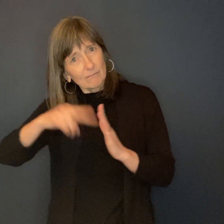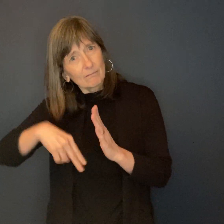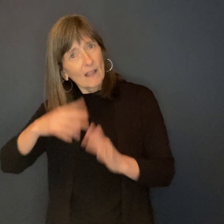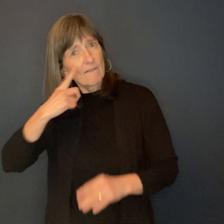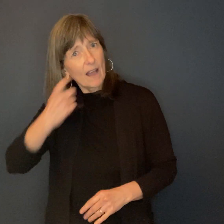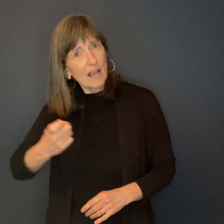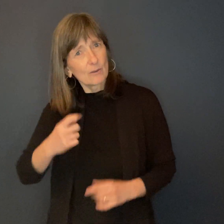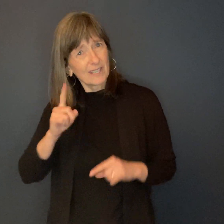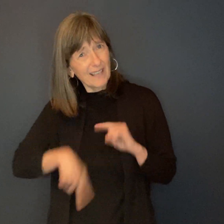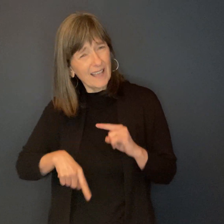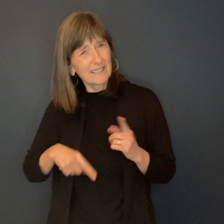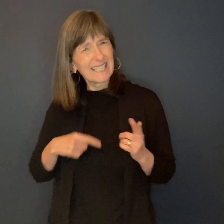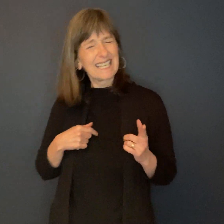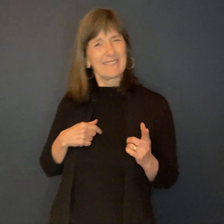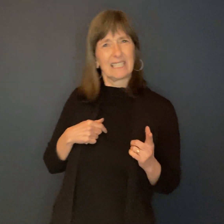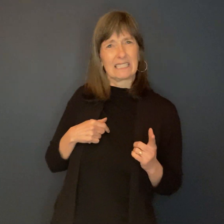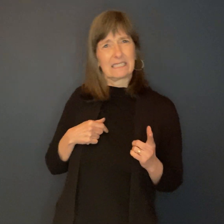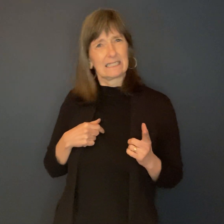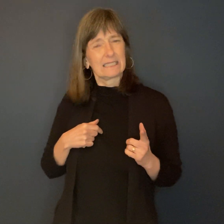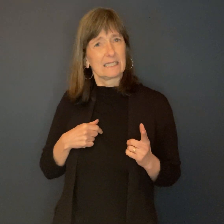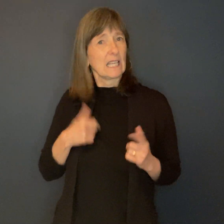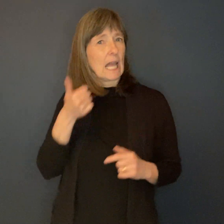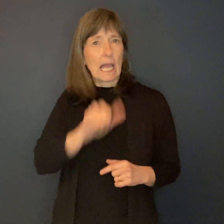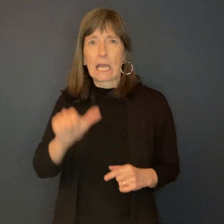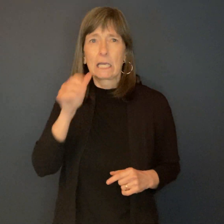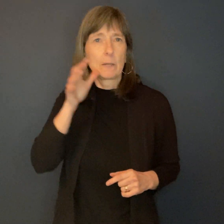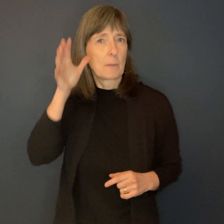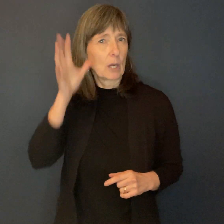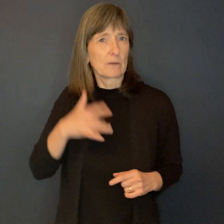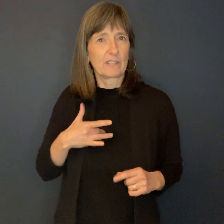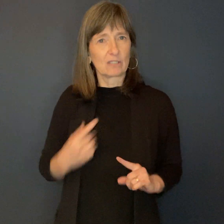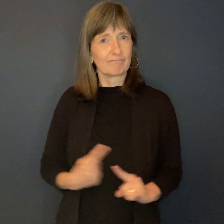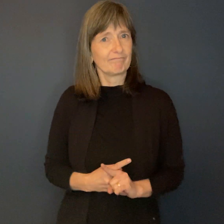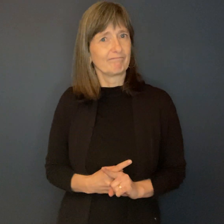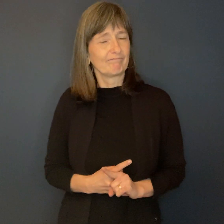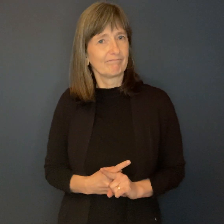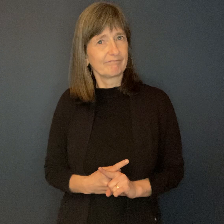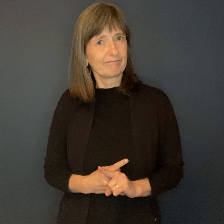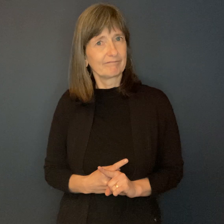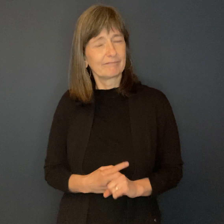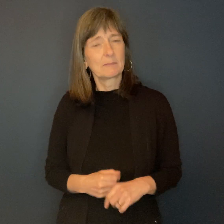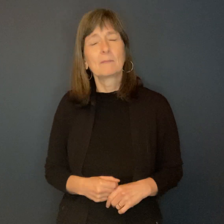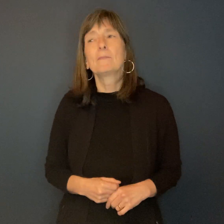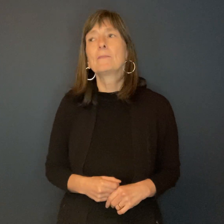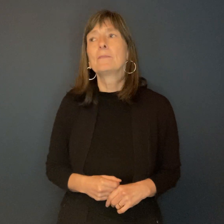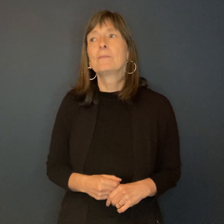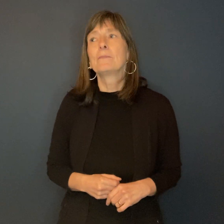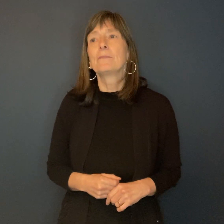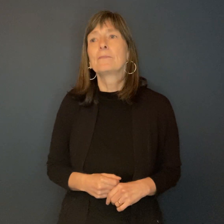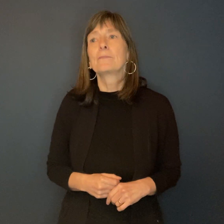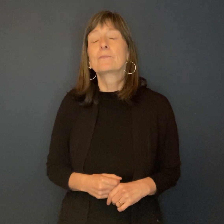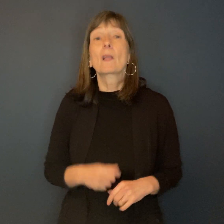reality under the law. The other thing, which is a whole area that I'm also responsible for,